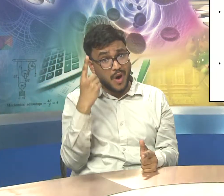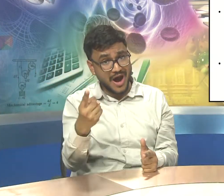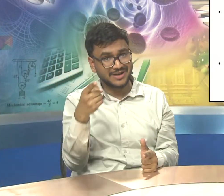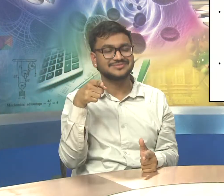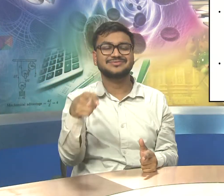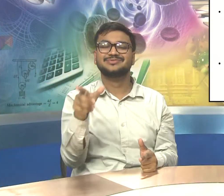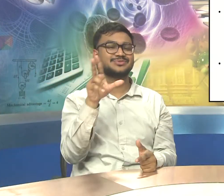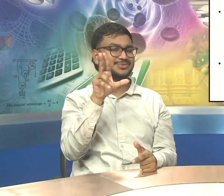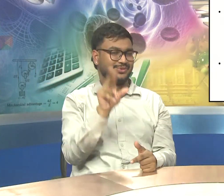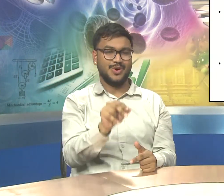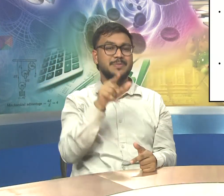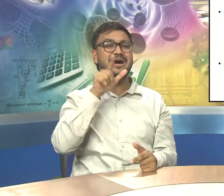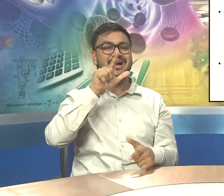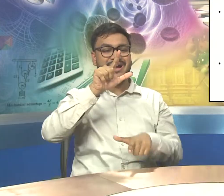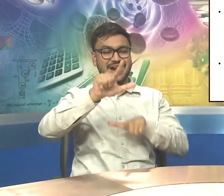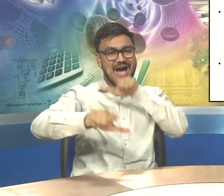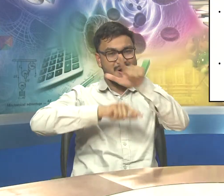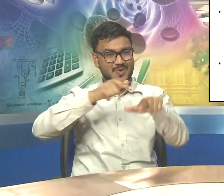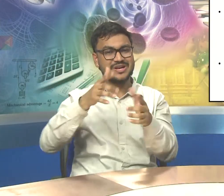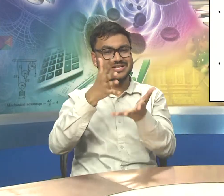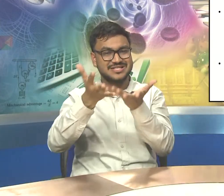not universal.